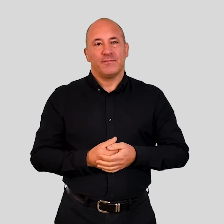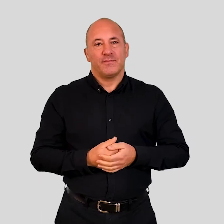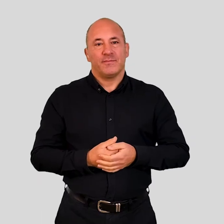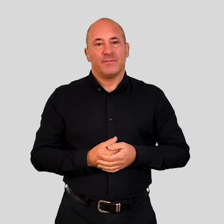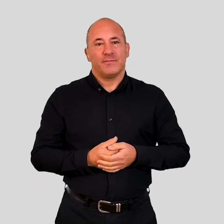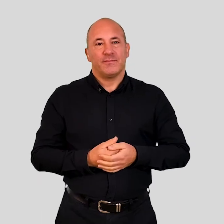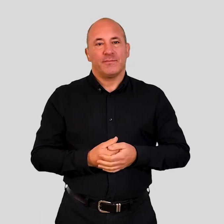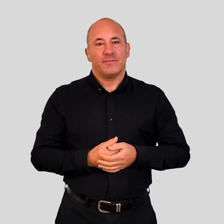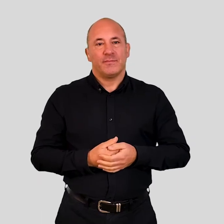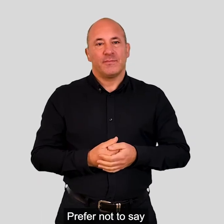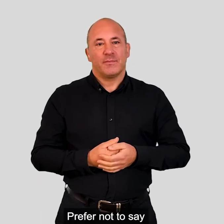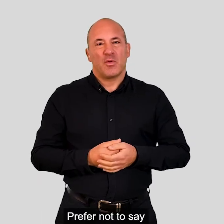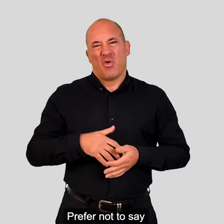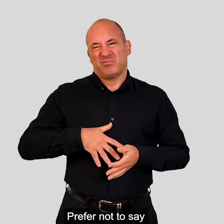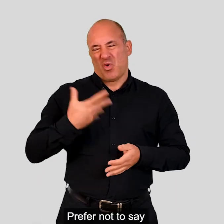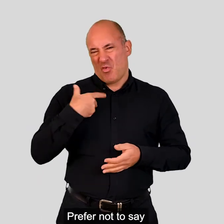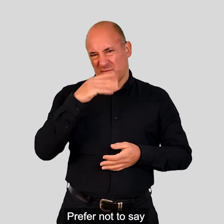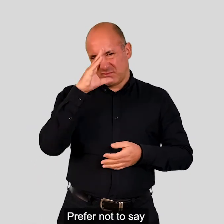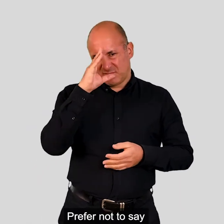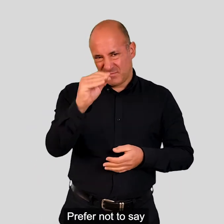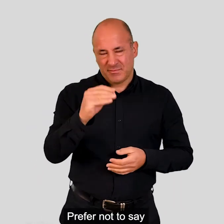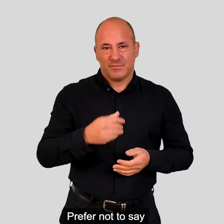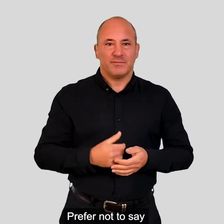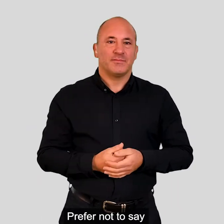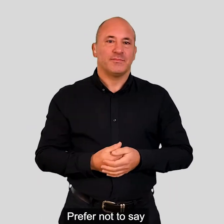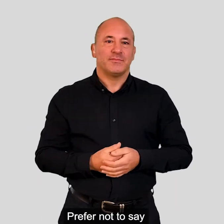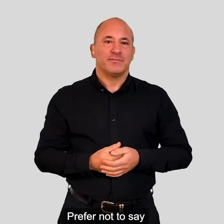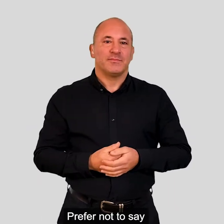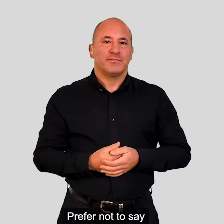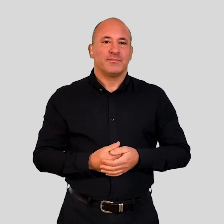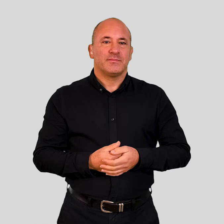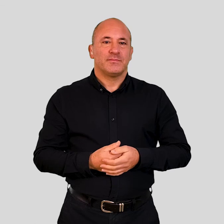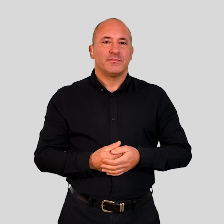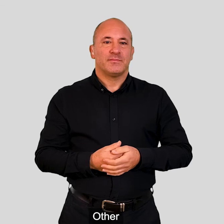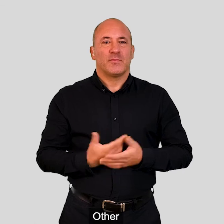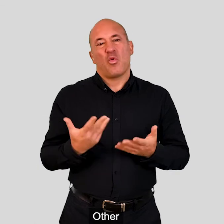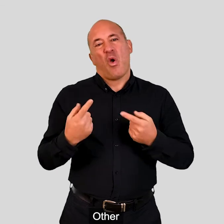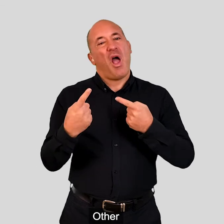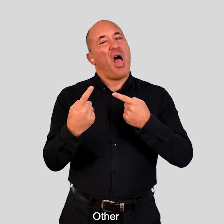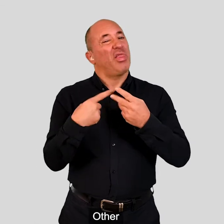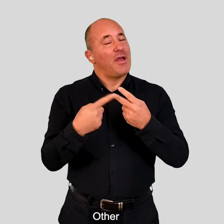Prefer not to say. Other.